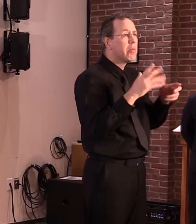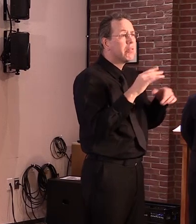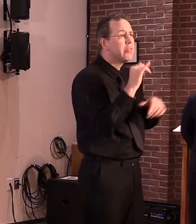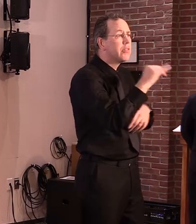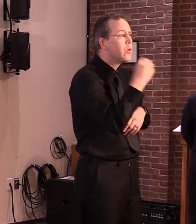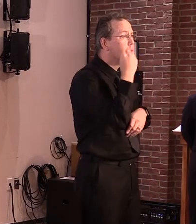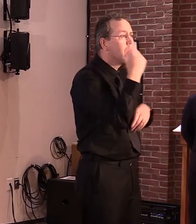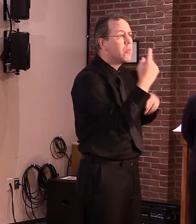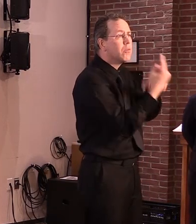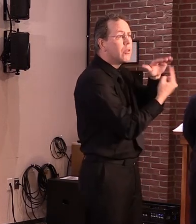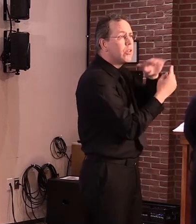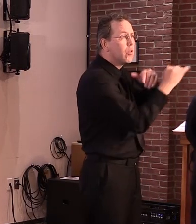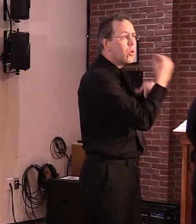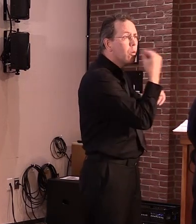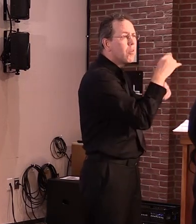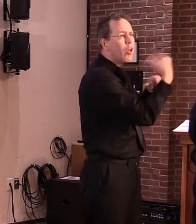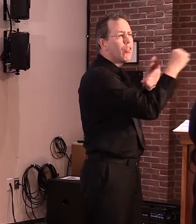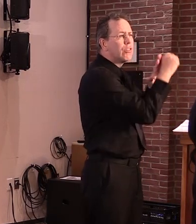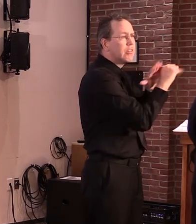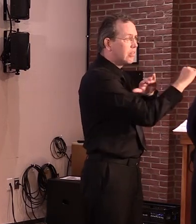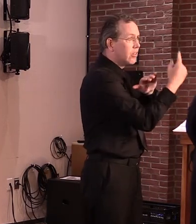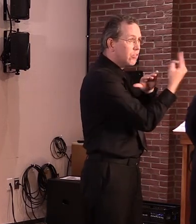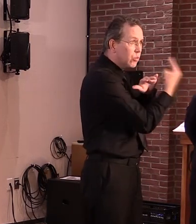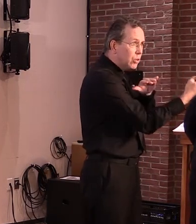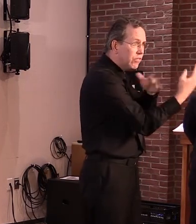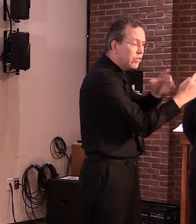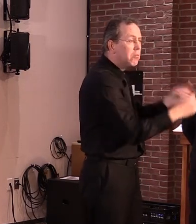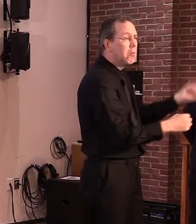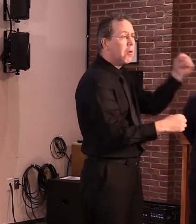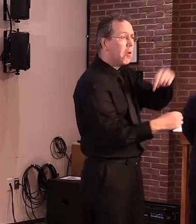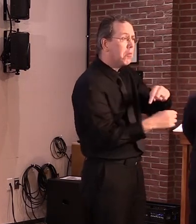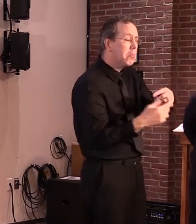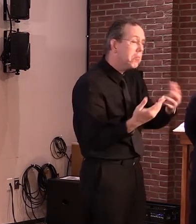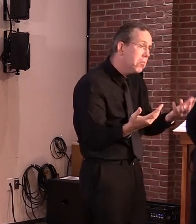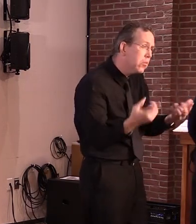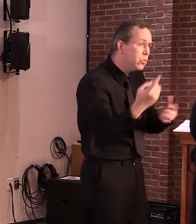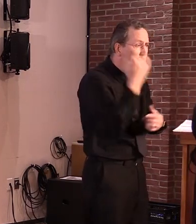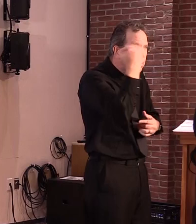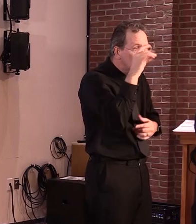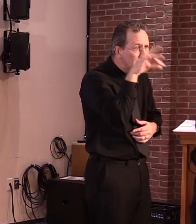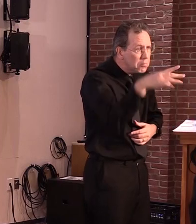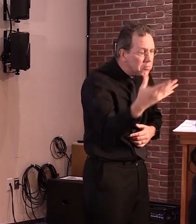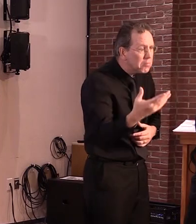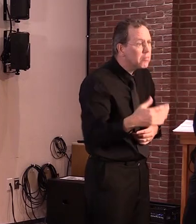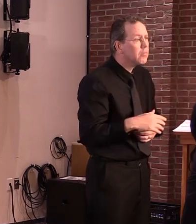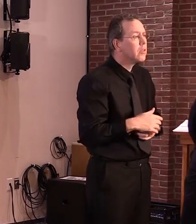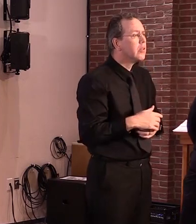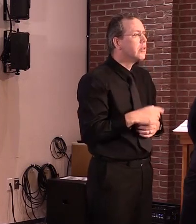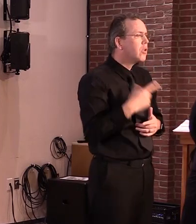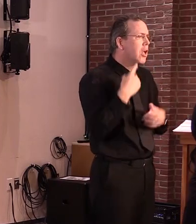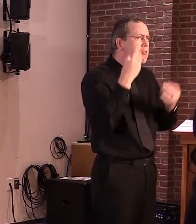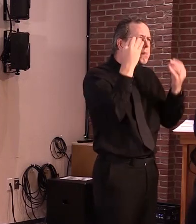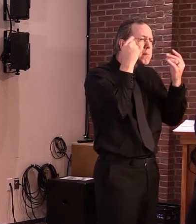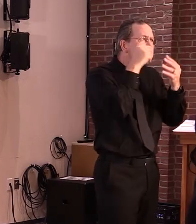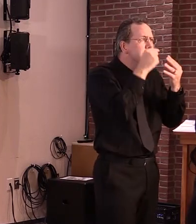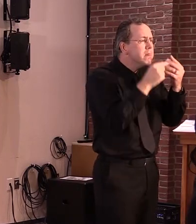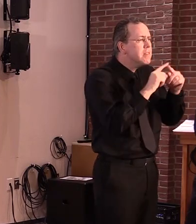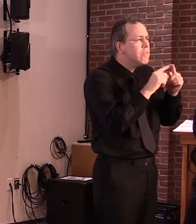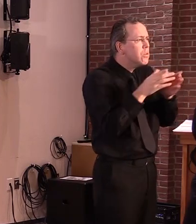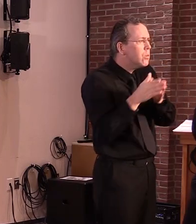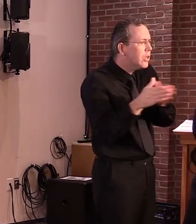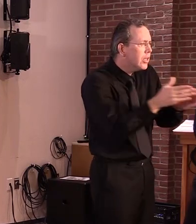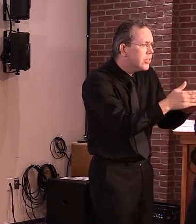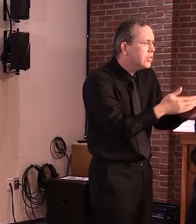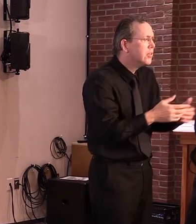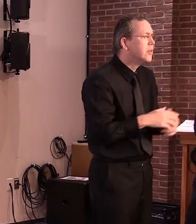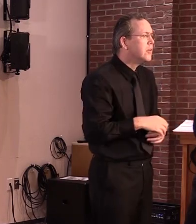area, but again, we're just looking at all our options because we know how critical tourism is to our state and our economy.